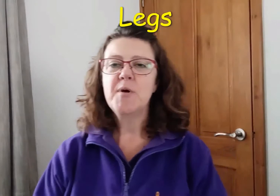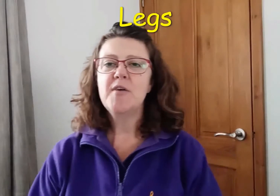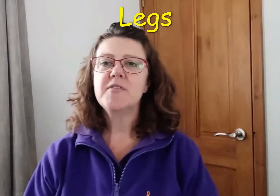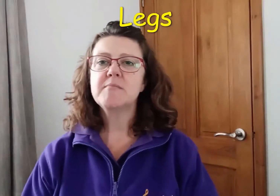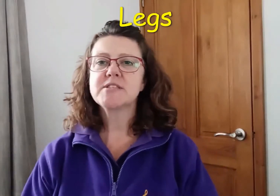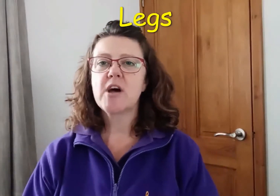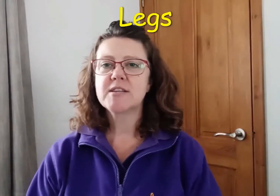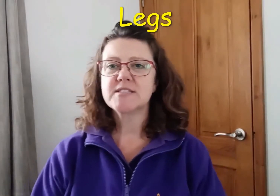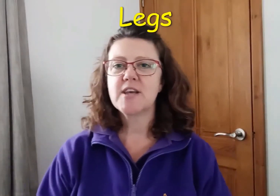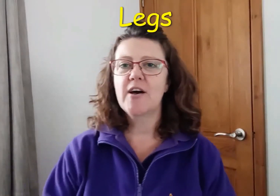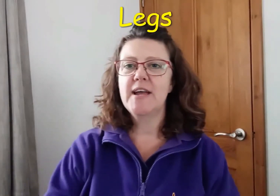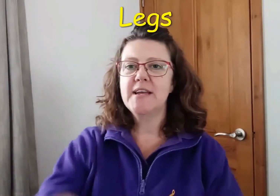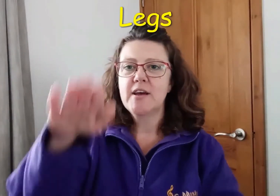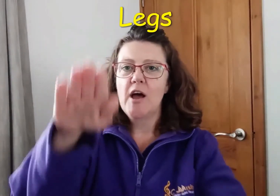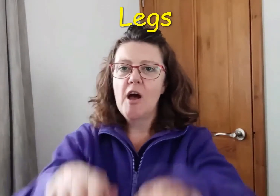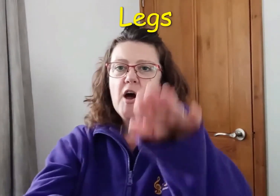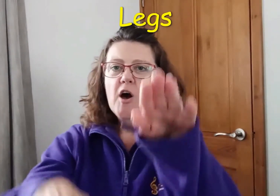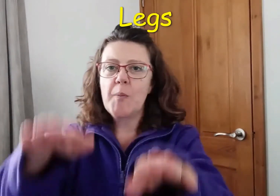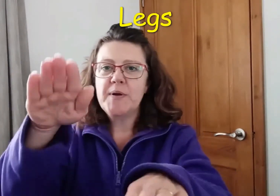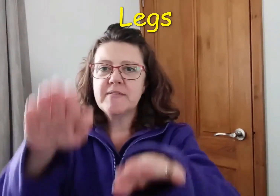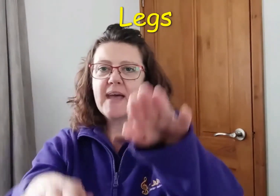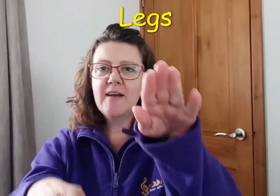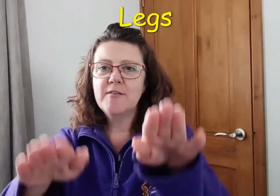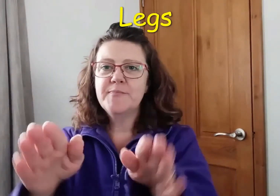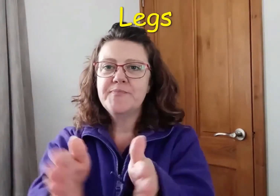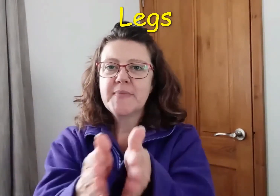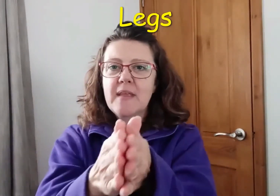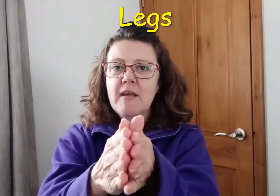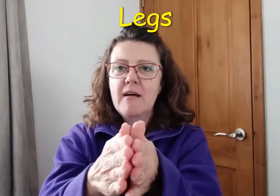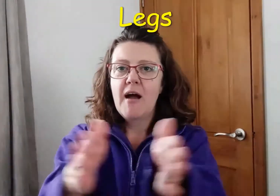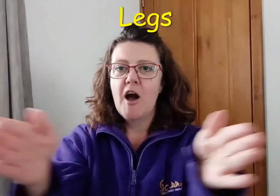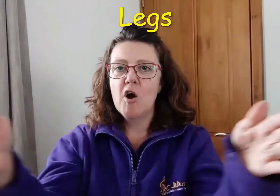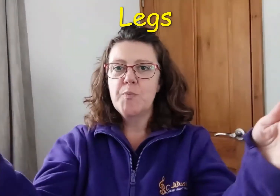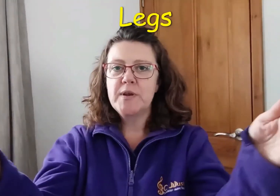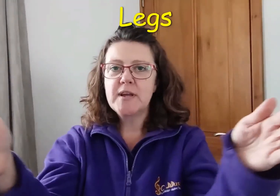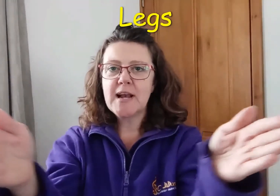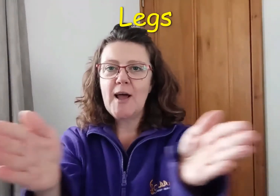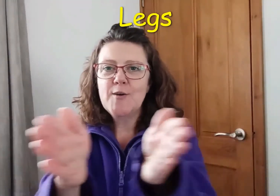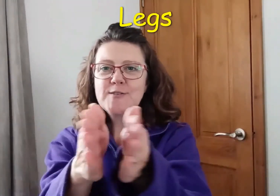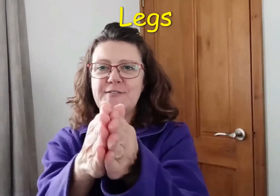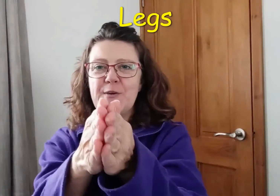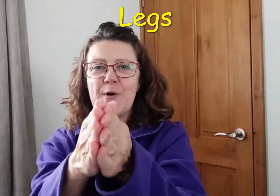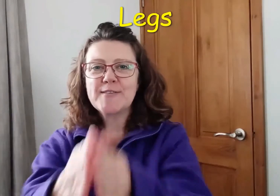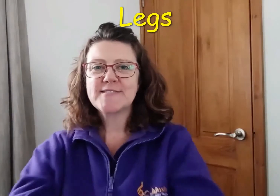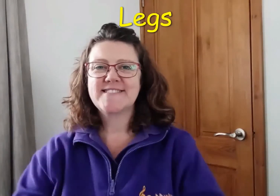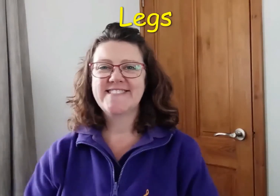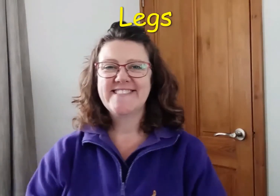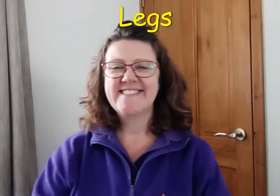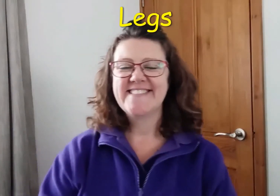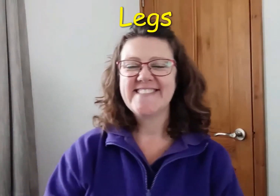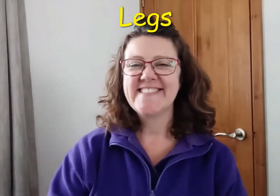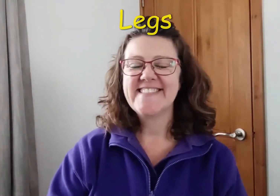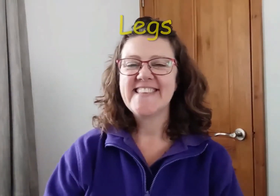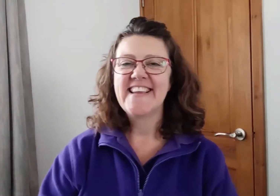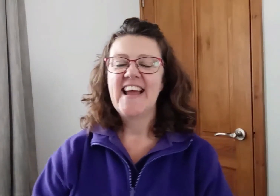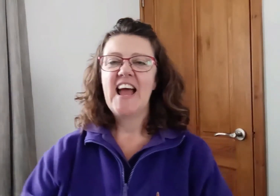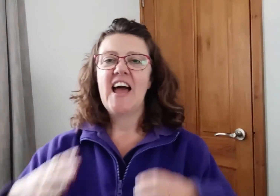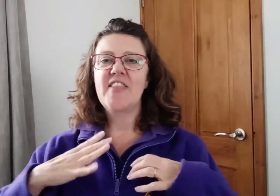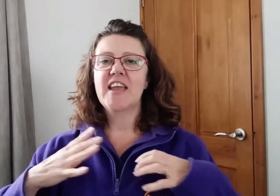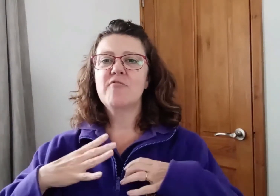Moving them side to side, up and down, open and close if you want. And then get